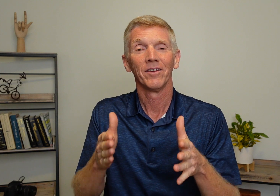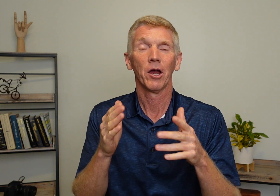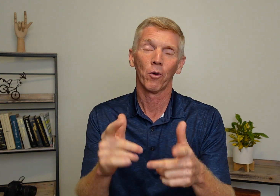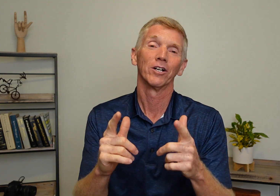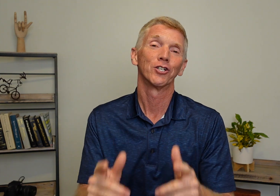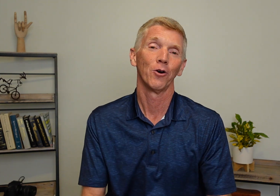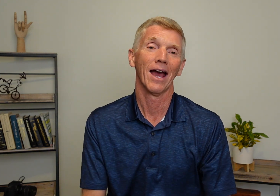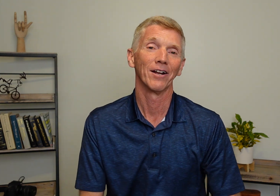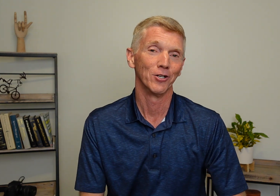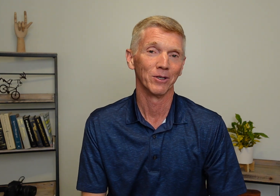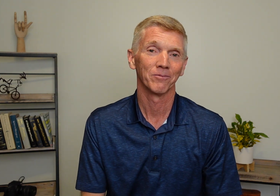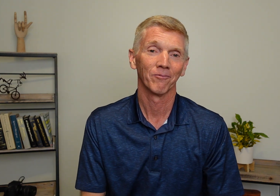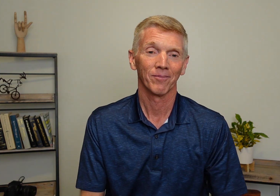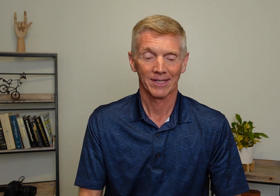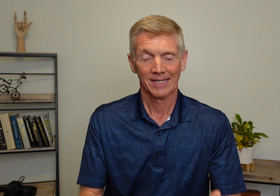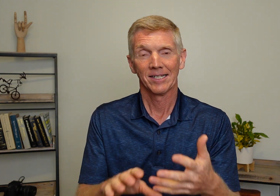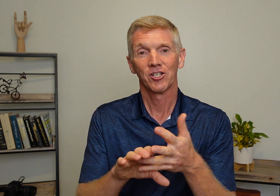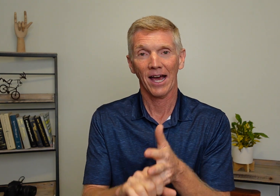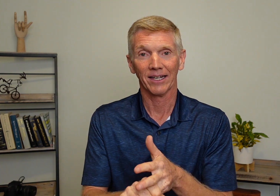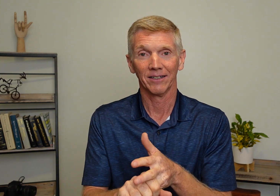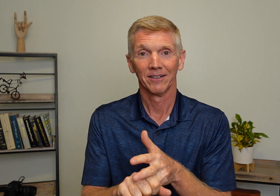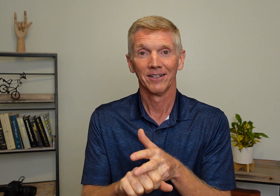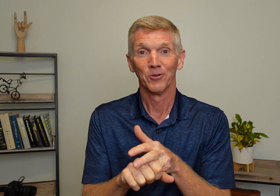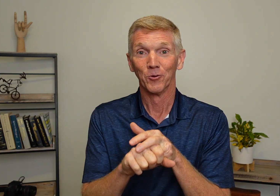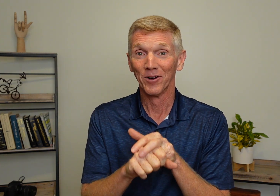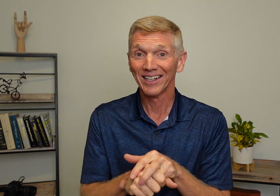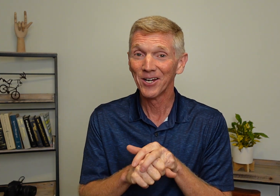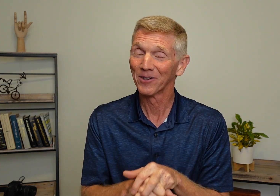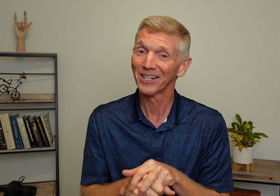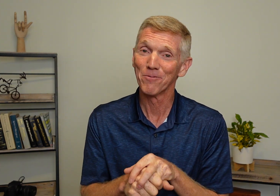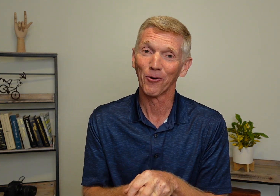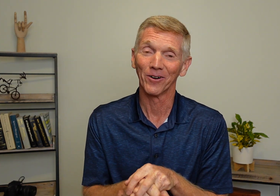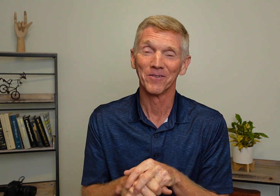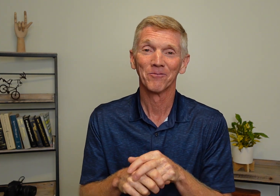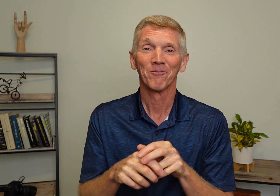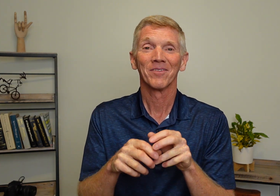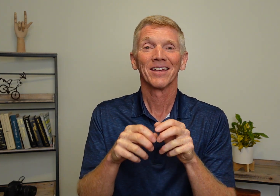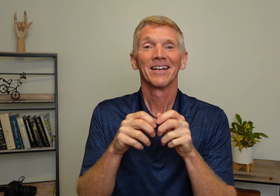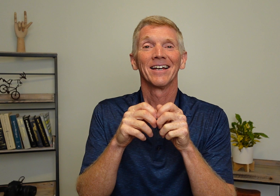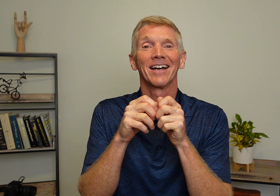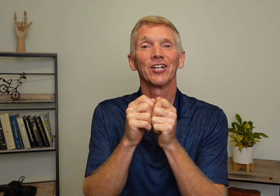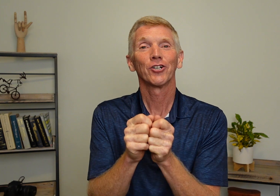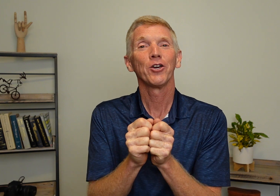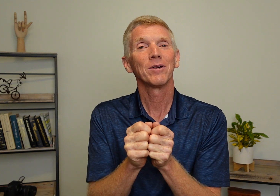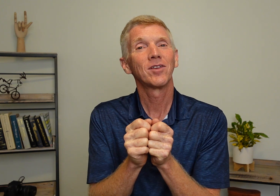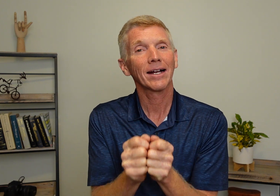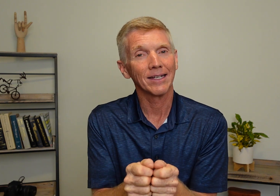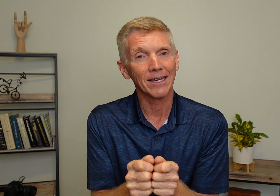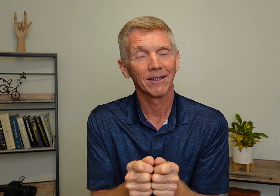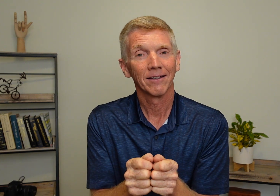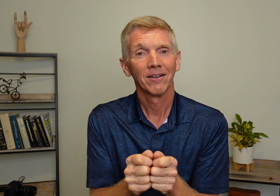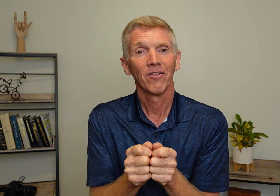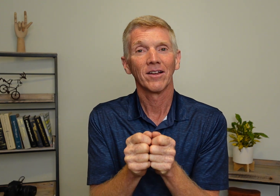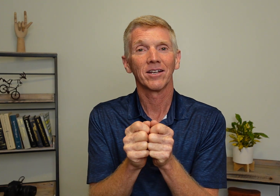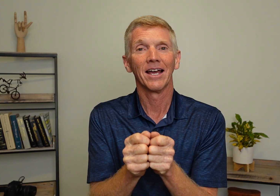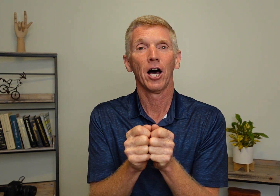we're going to show you how to do it. Second, really important, going to show you a technique that's going to help